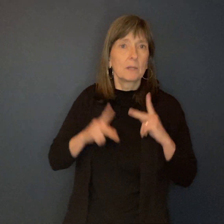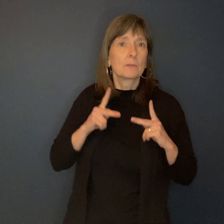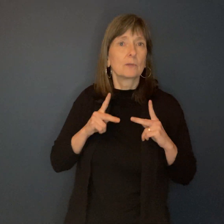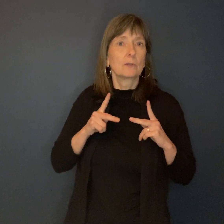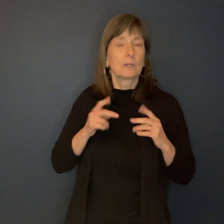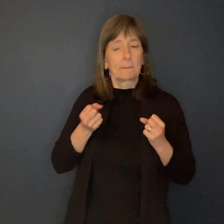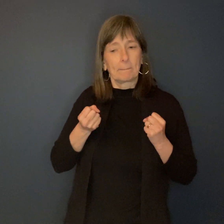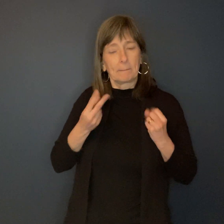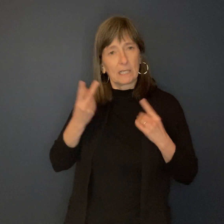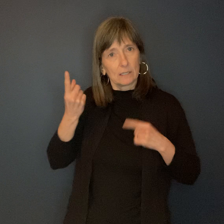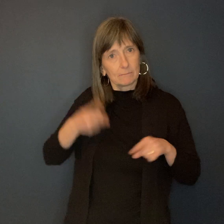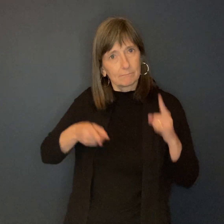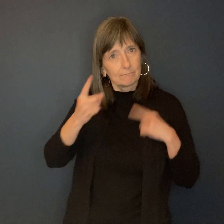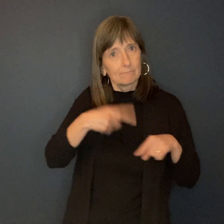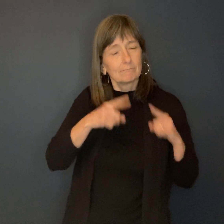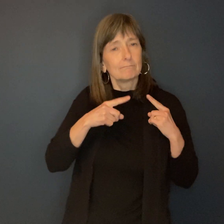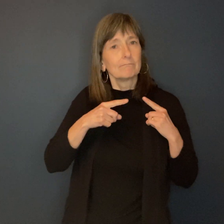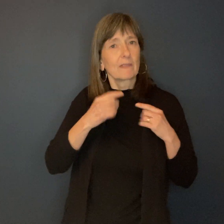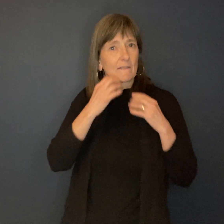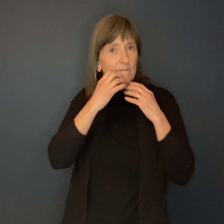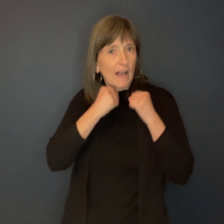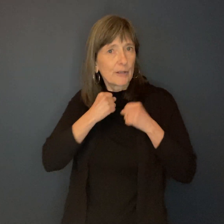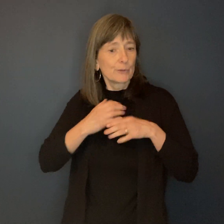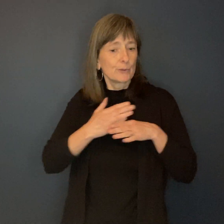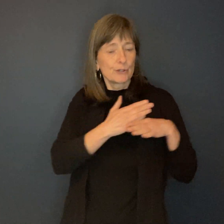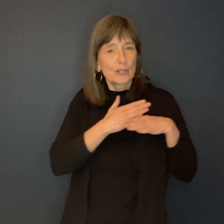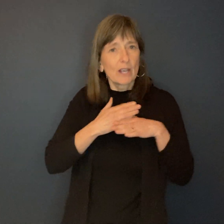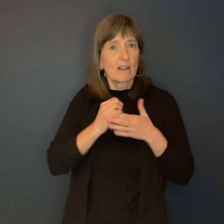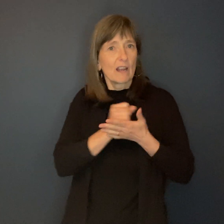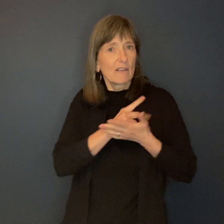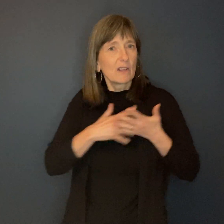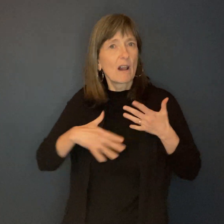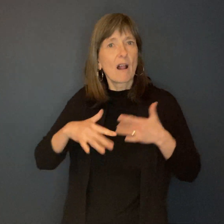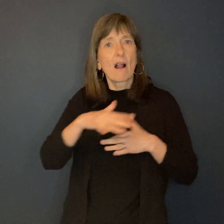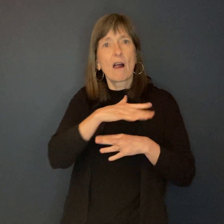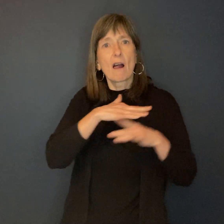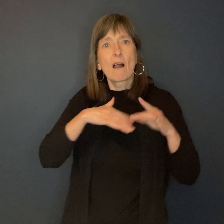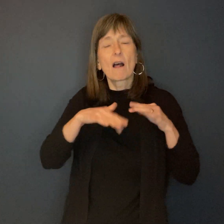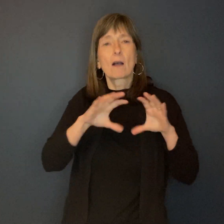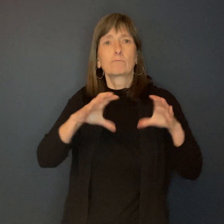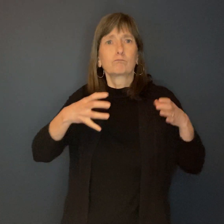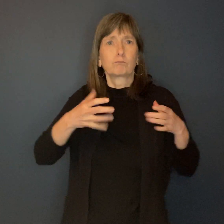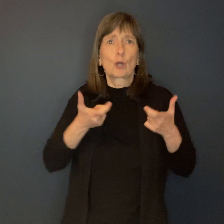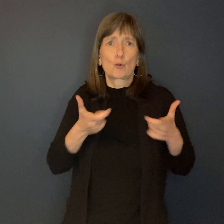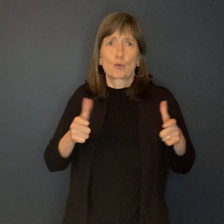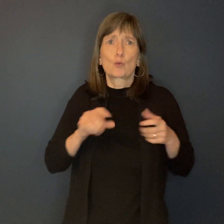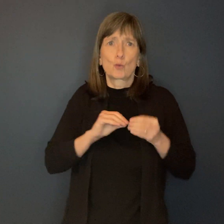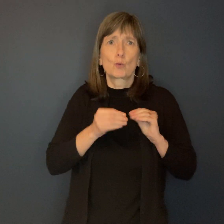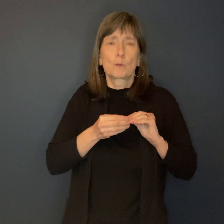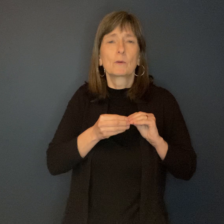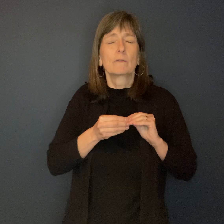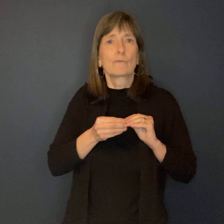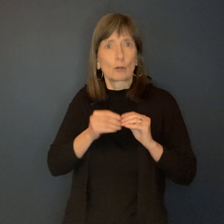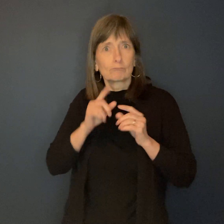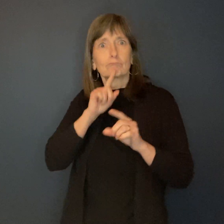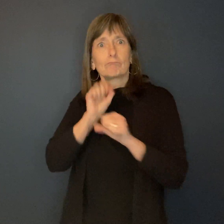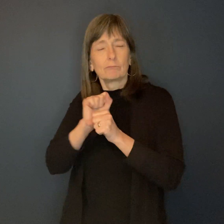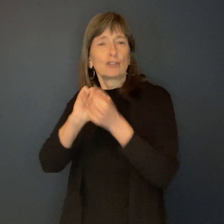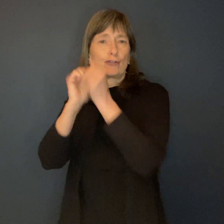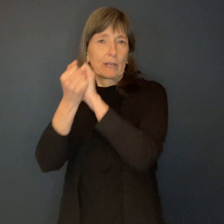shared values and whatever to change some of the stuff at the levels that we're talking about. But most particularly in the